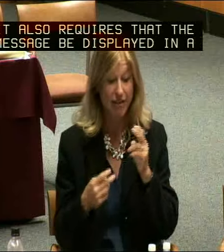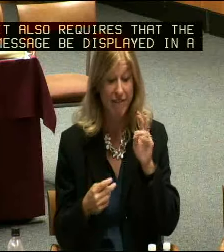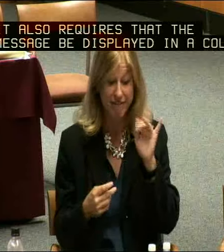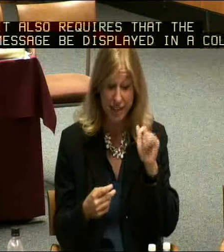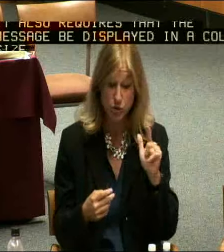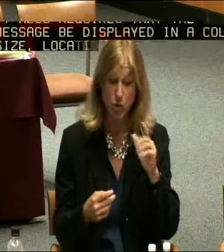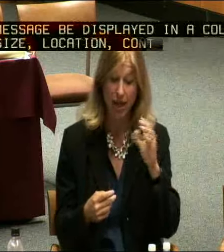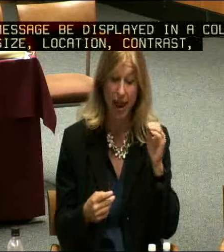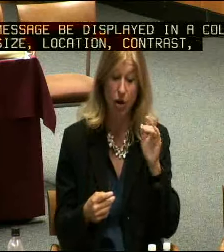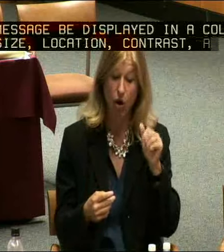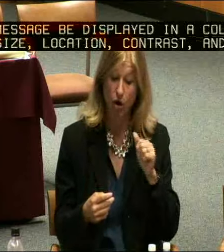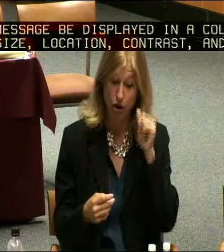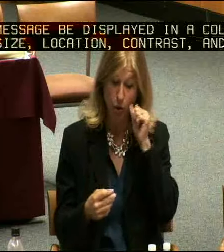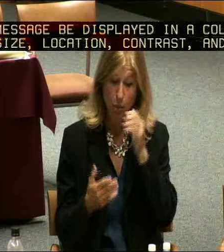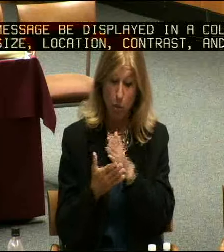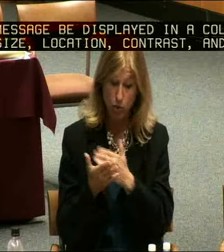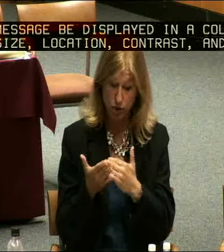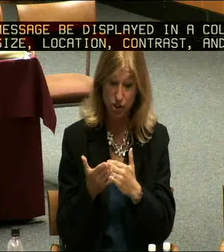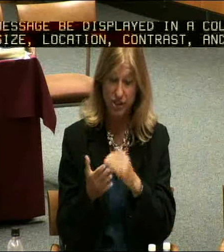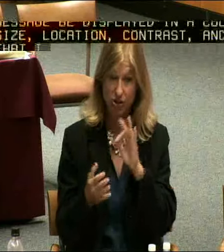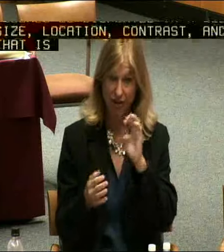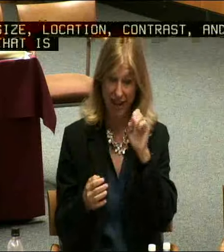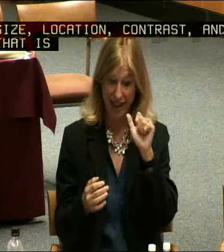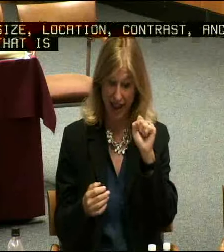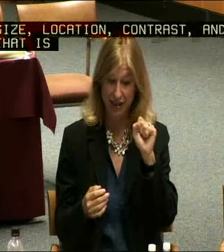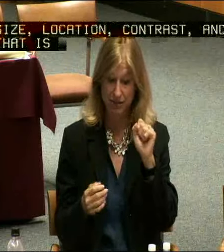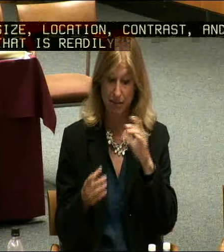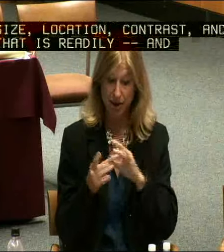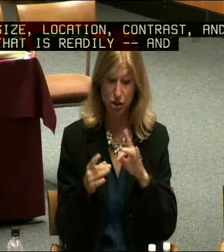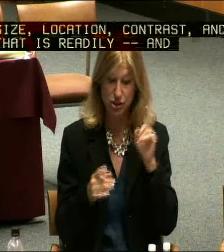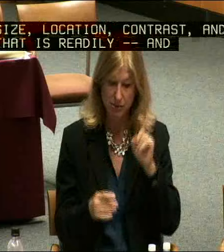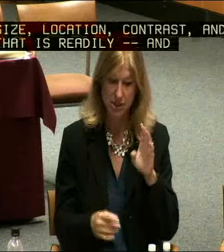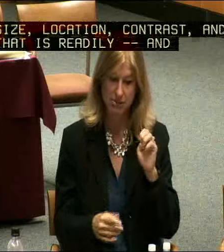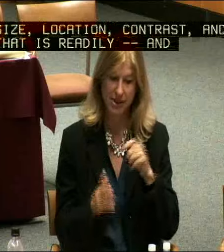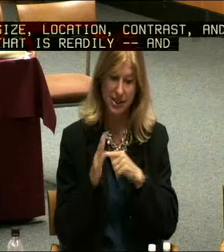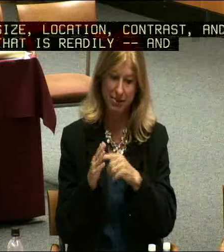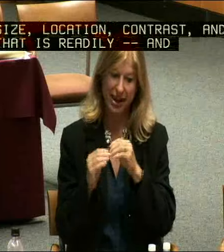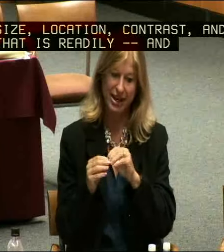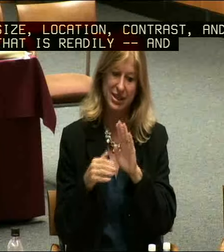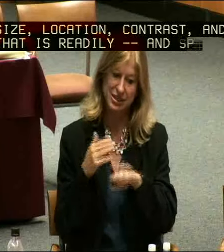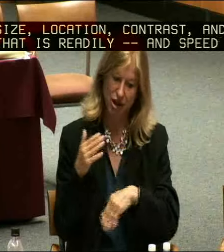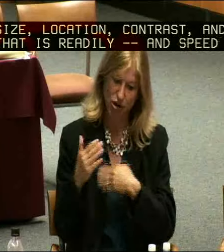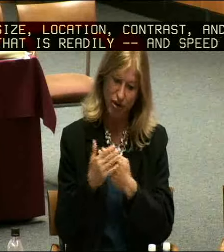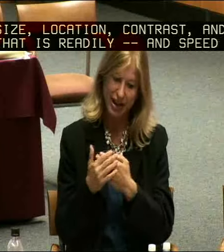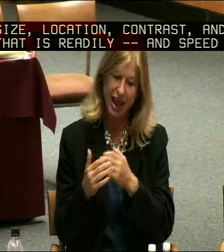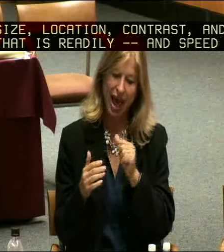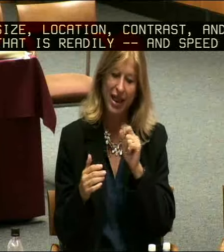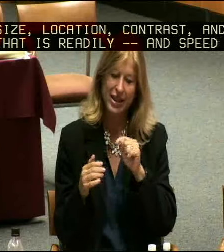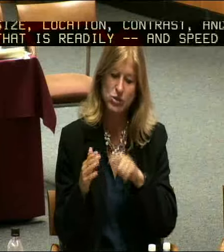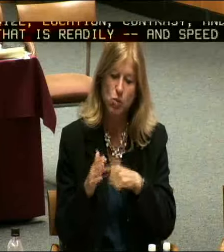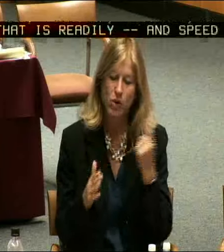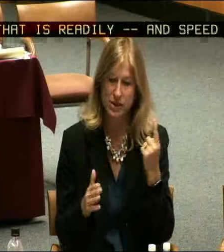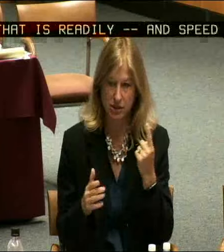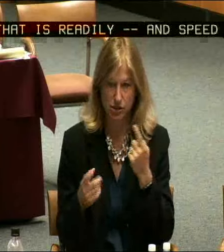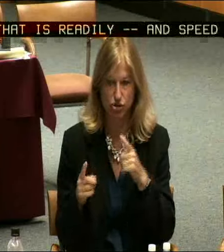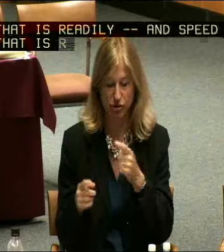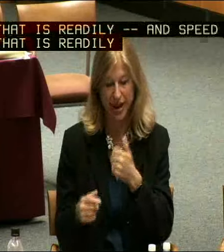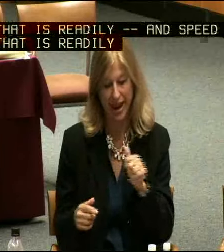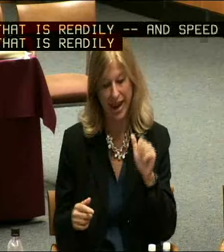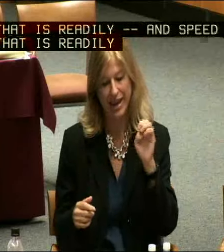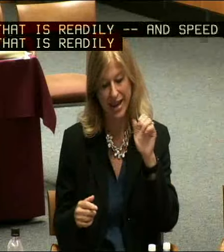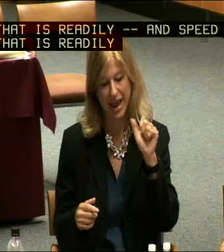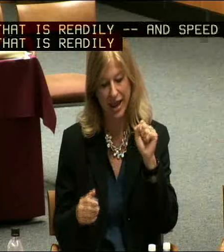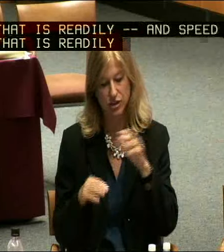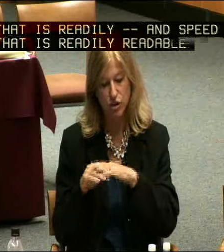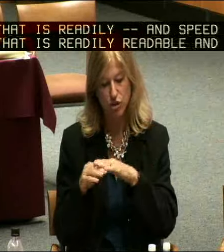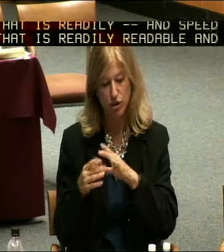understandable. The visual and audio portions of the EAS message must be displayed in their